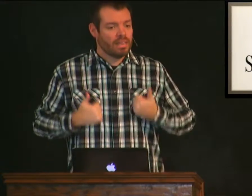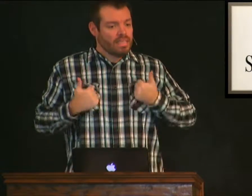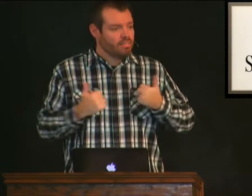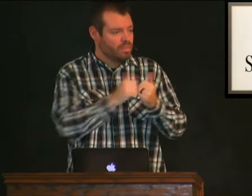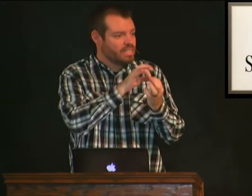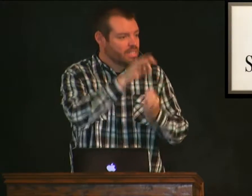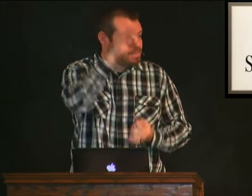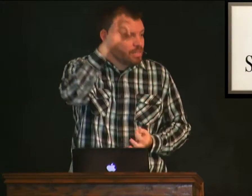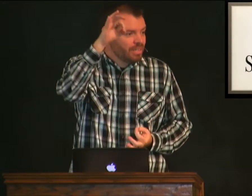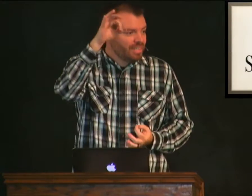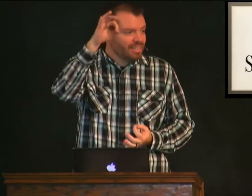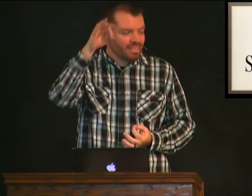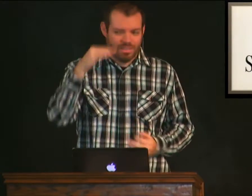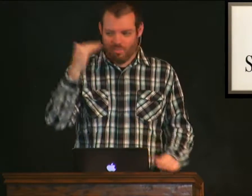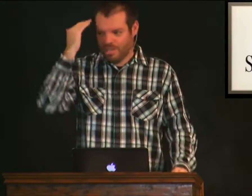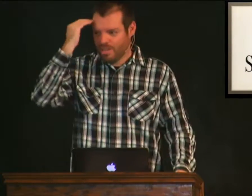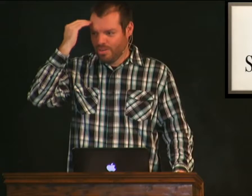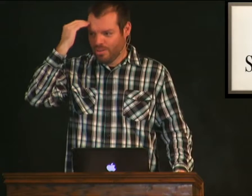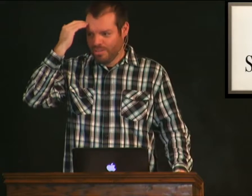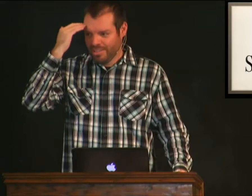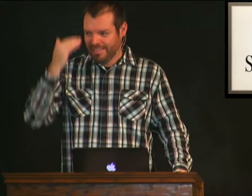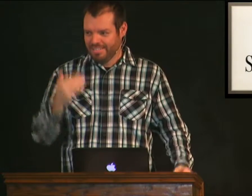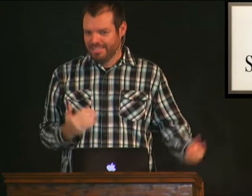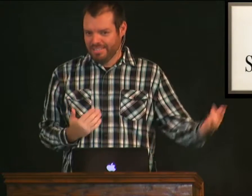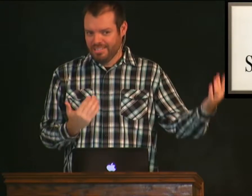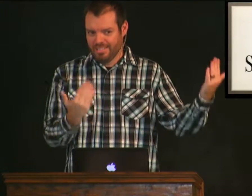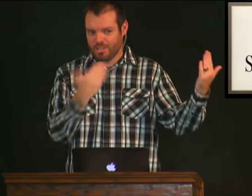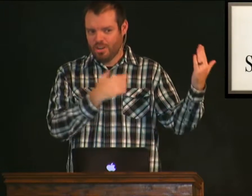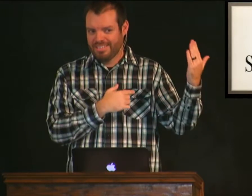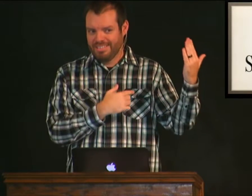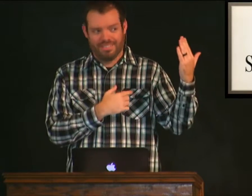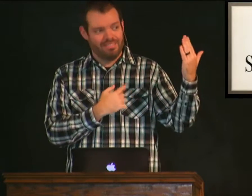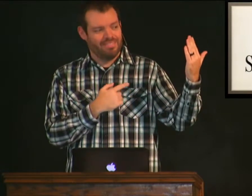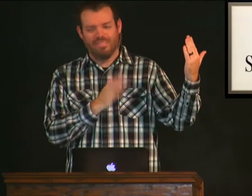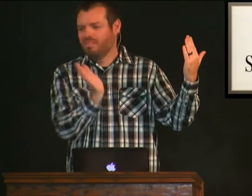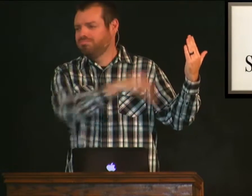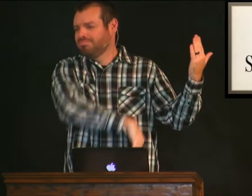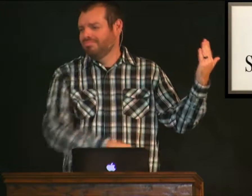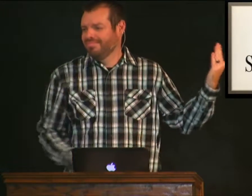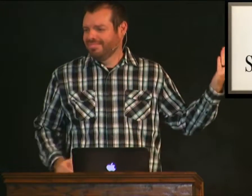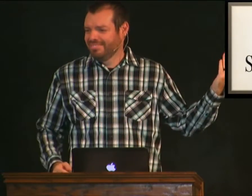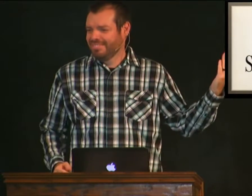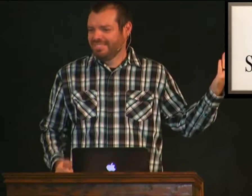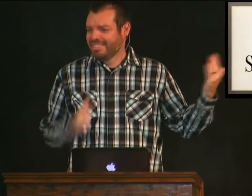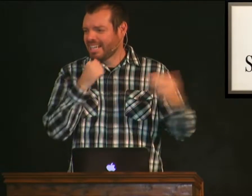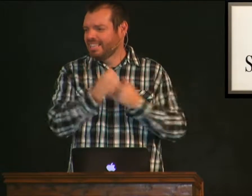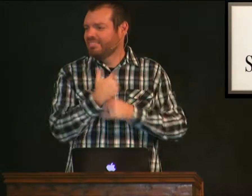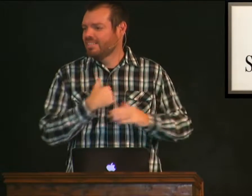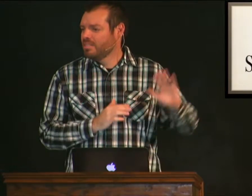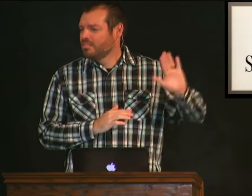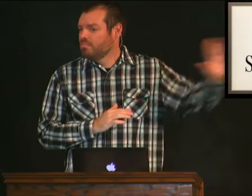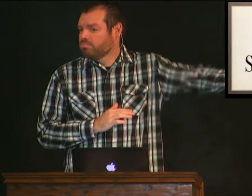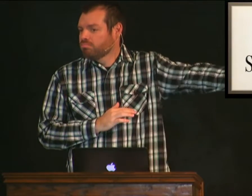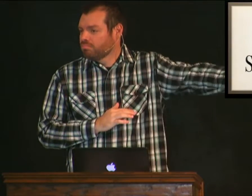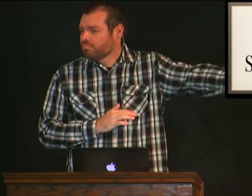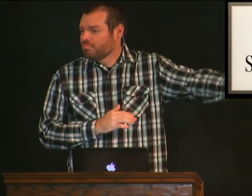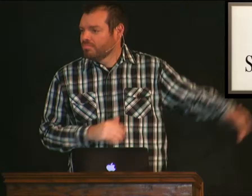If we live with the Spirit, we know the darkness. That can affect